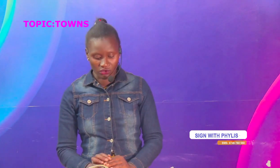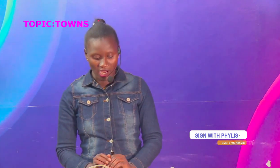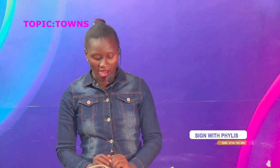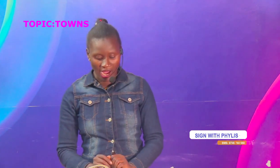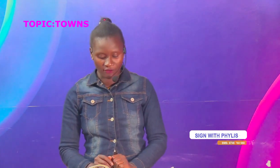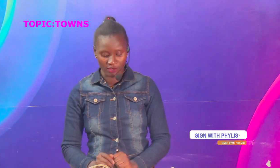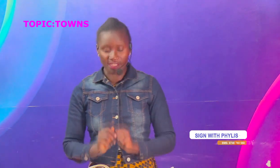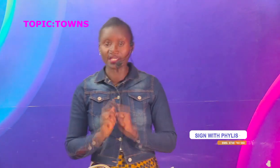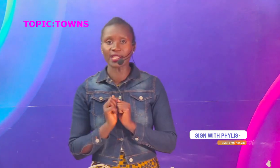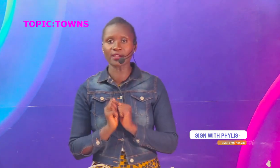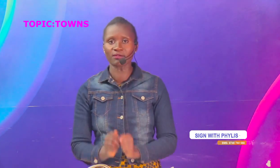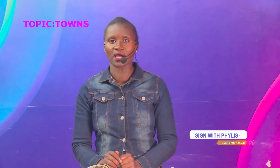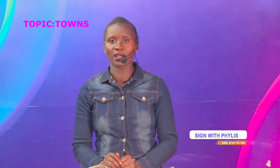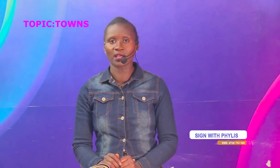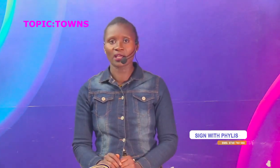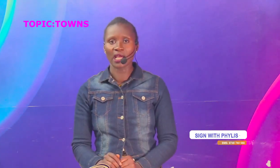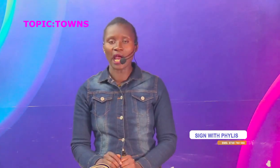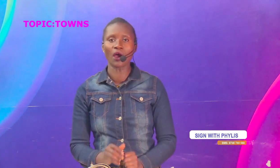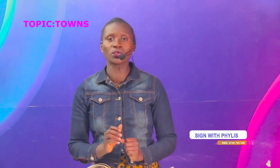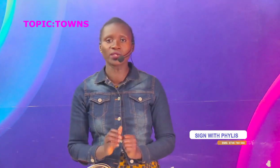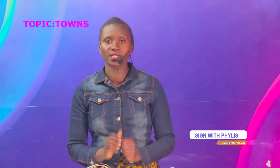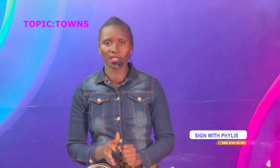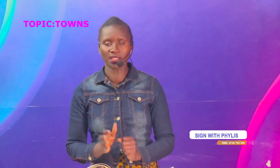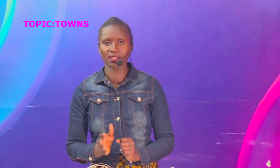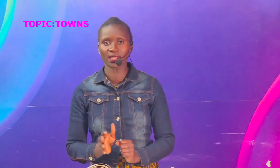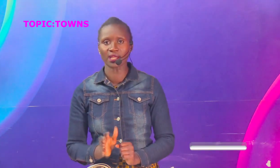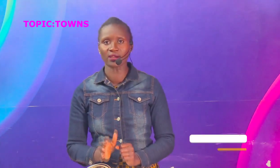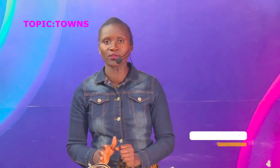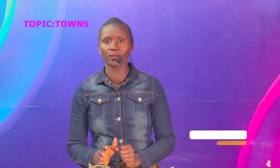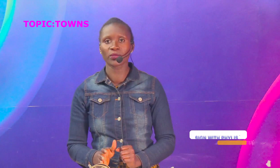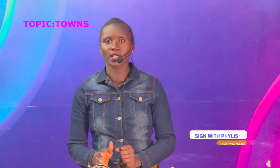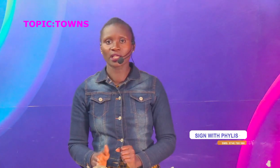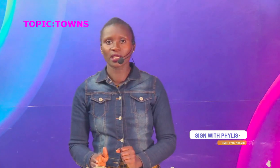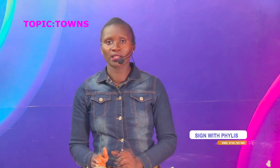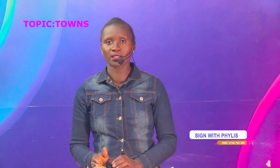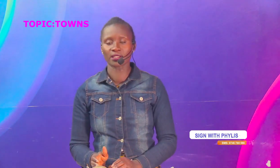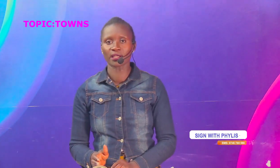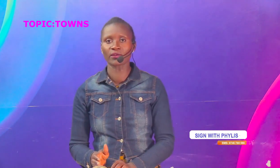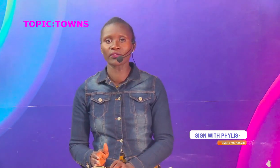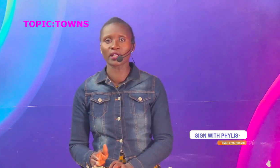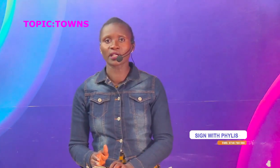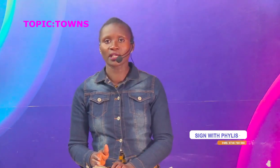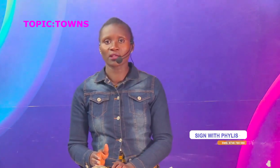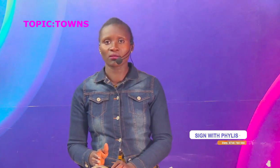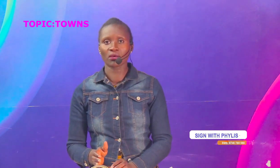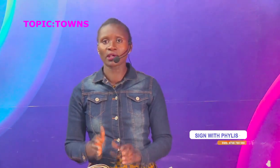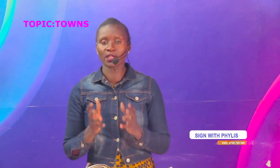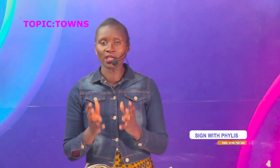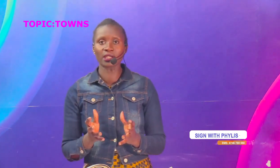have Tana River. How do we sign Tana River? Tana River. Tana River